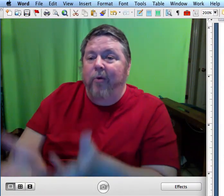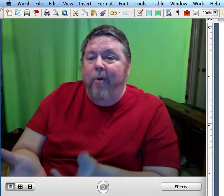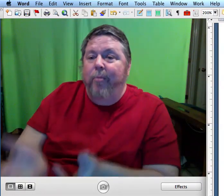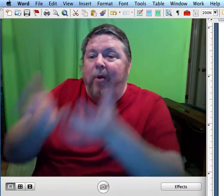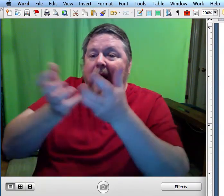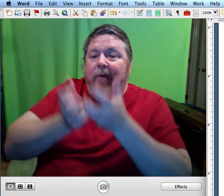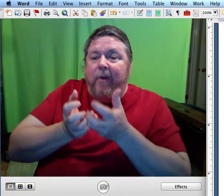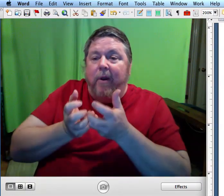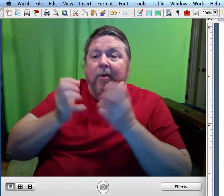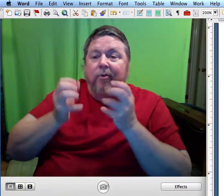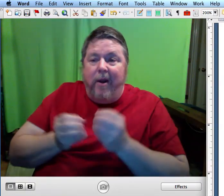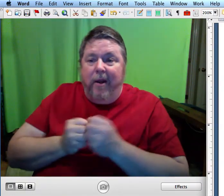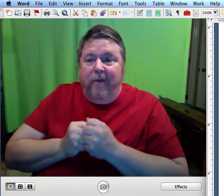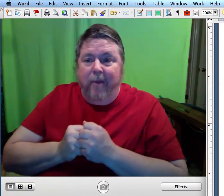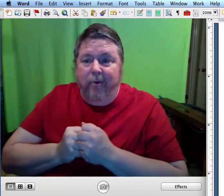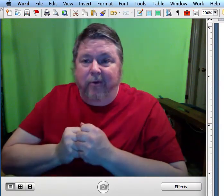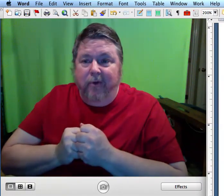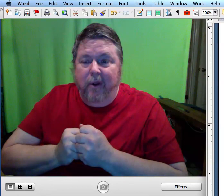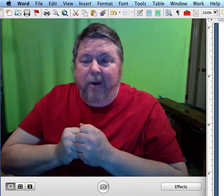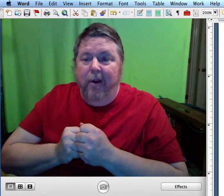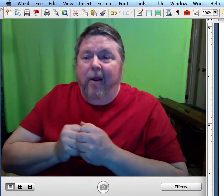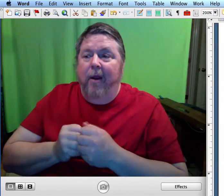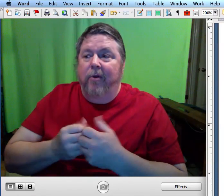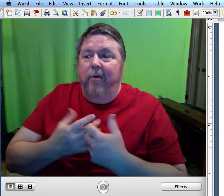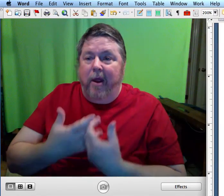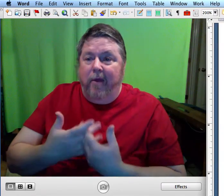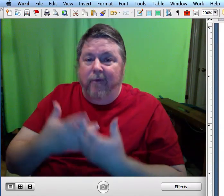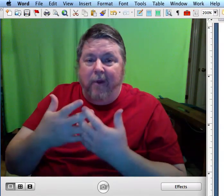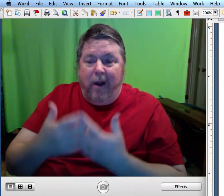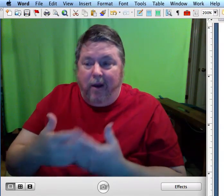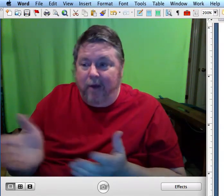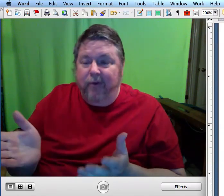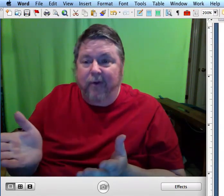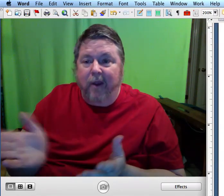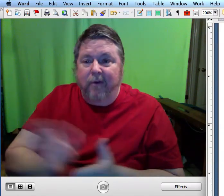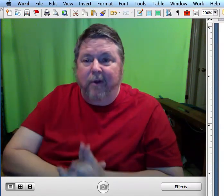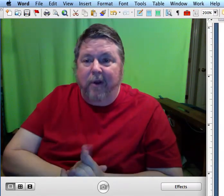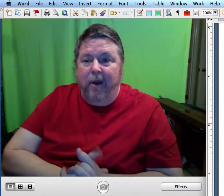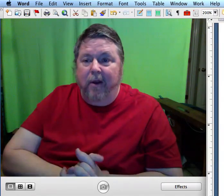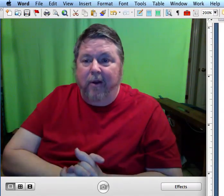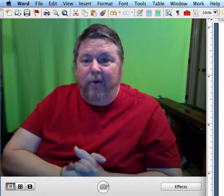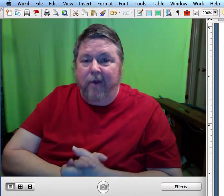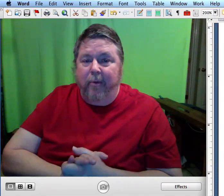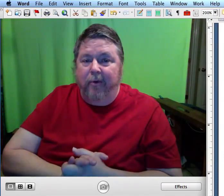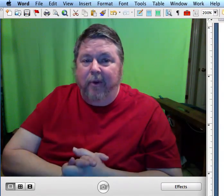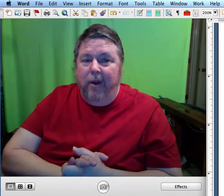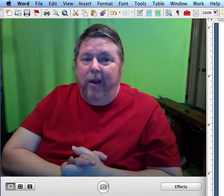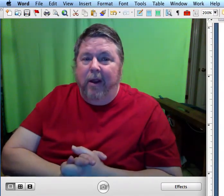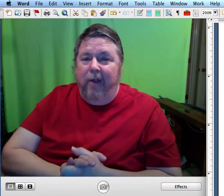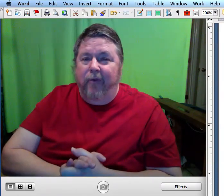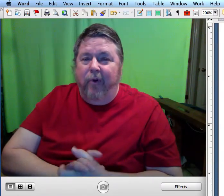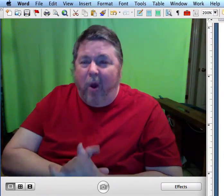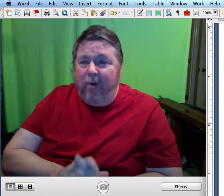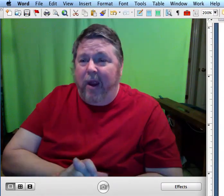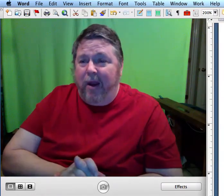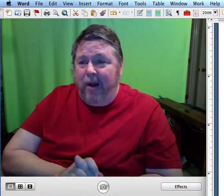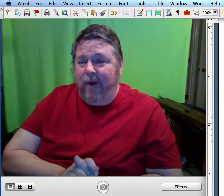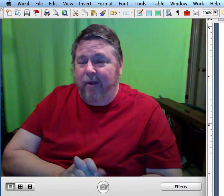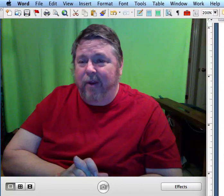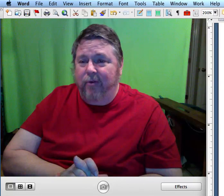you pull out of it 20 examples. And you can have a lot of successes in those examples. If you